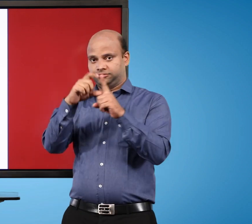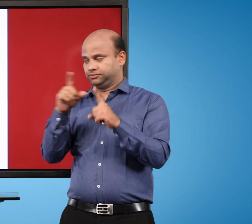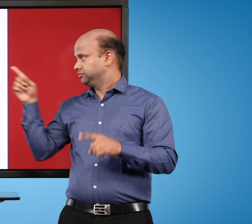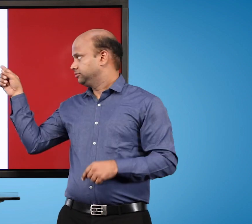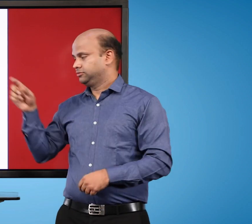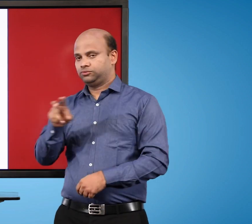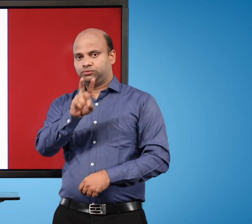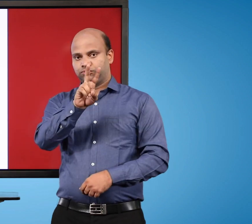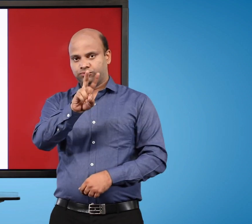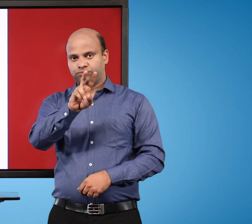D.